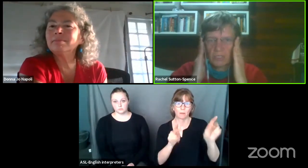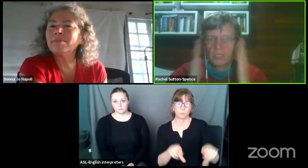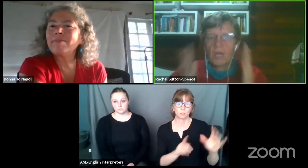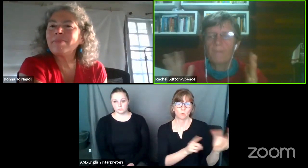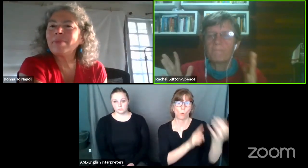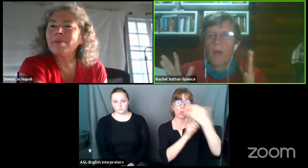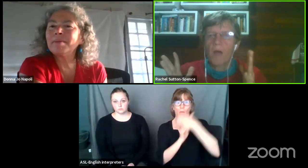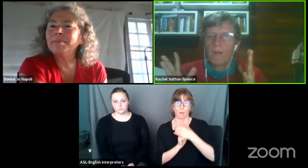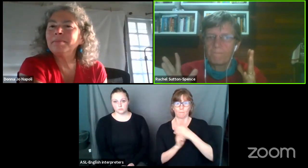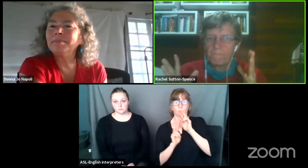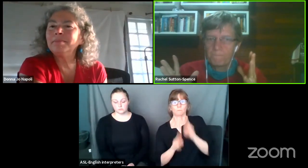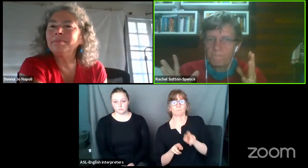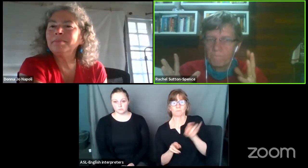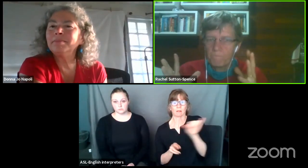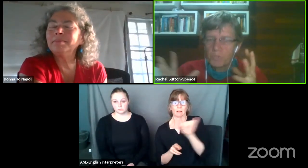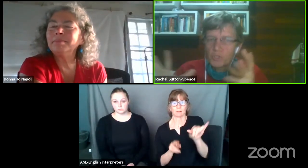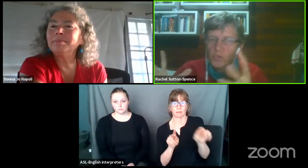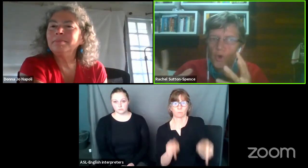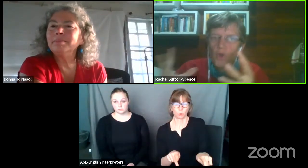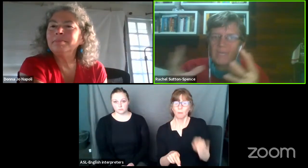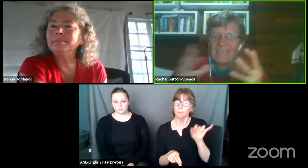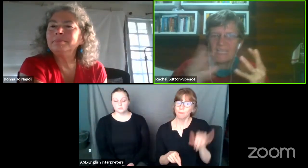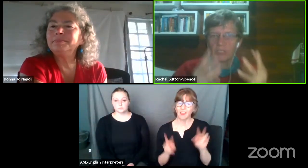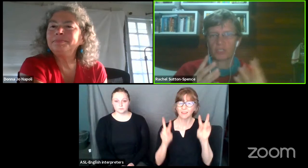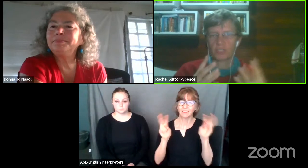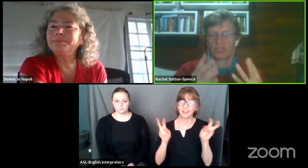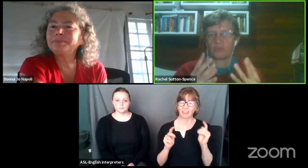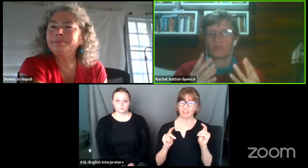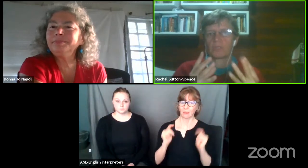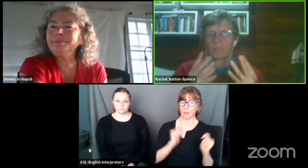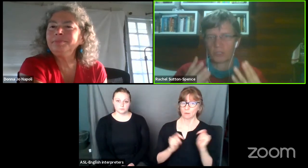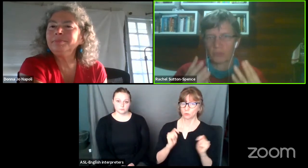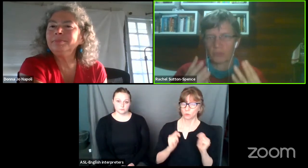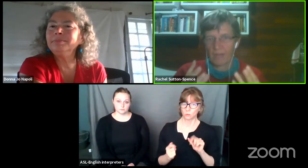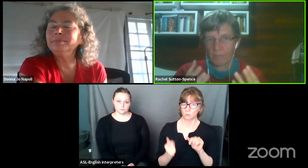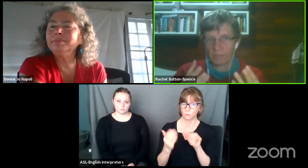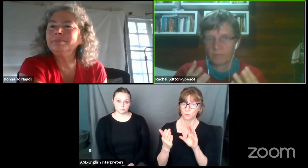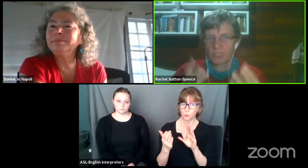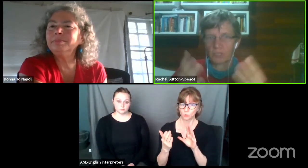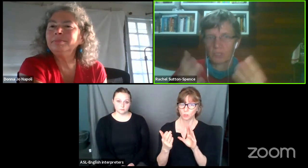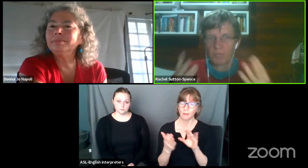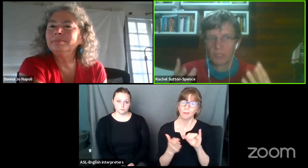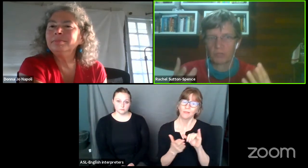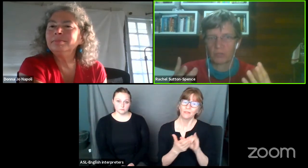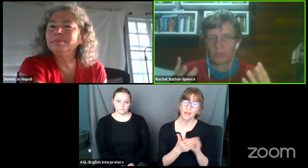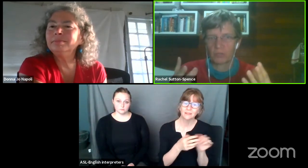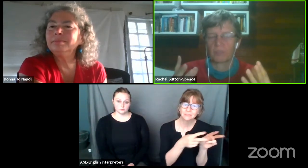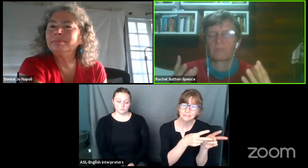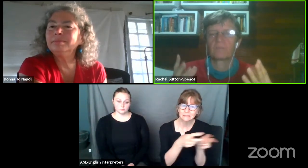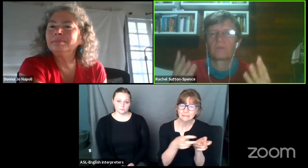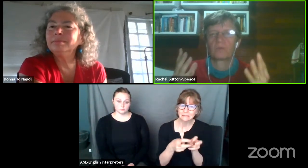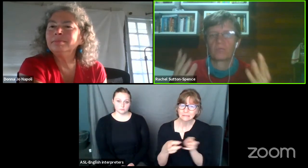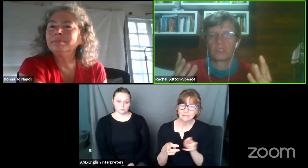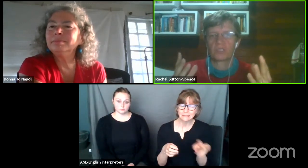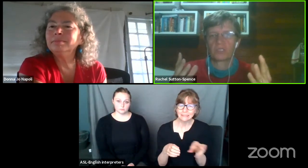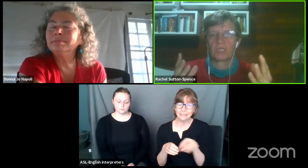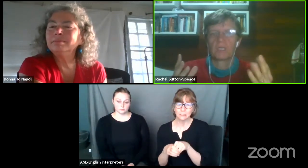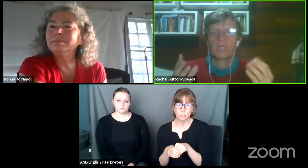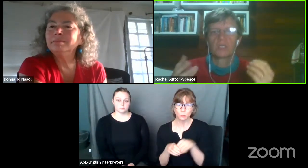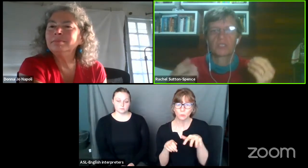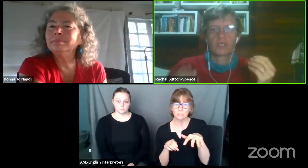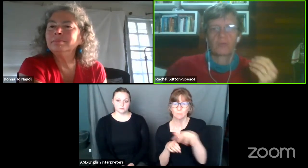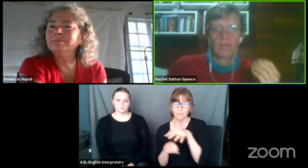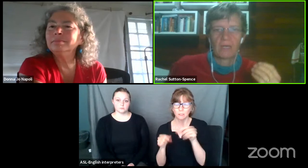theatrical techniques are drawn into the sign language grammar, this spatial grammar that we